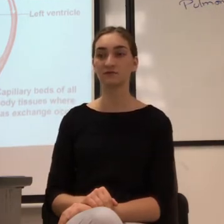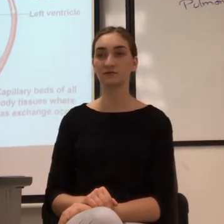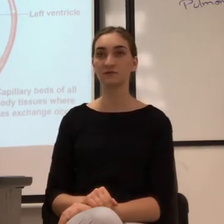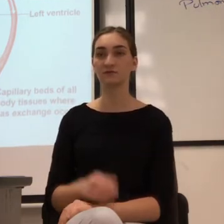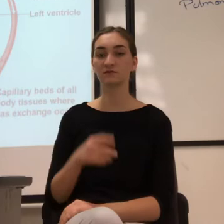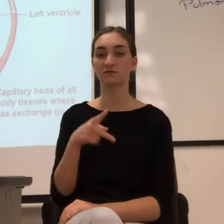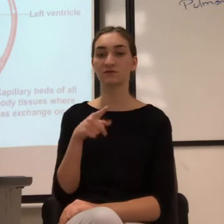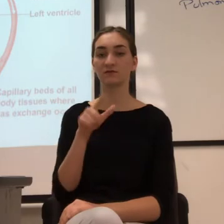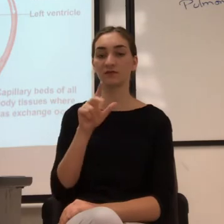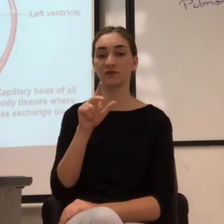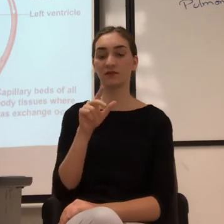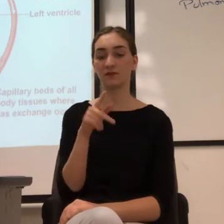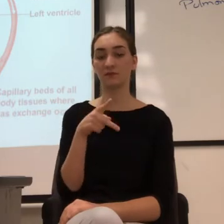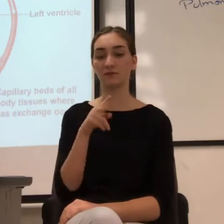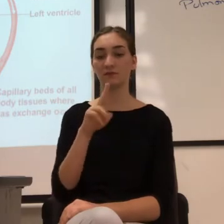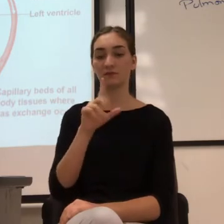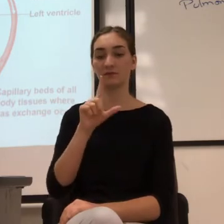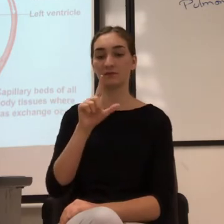Pulmonary arteries